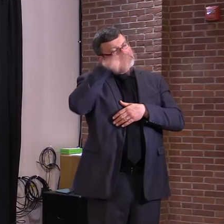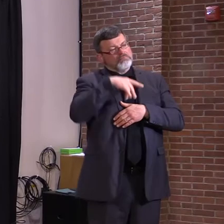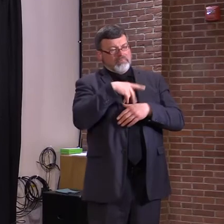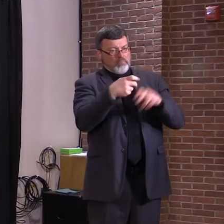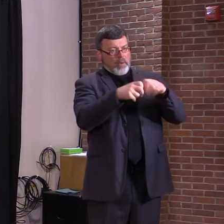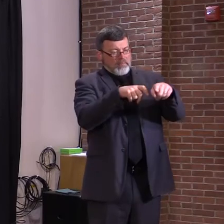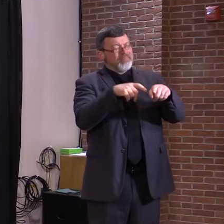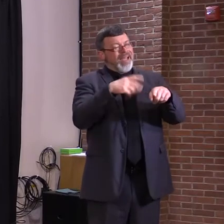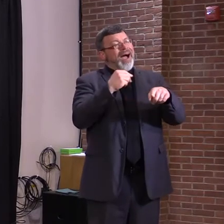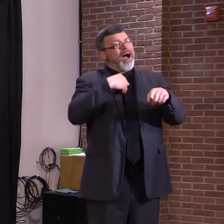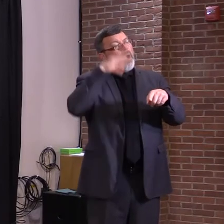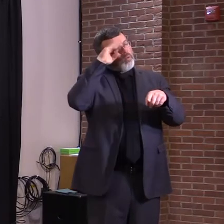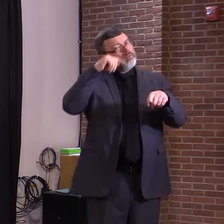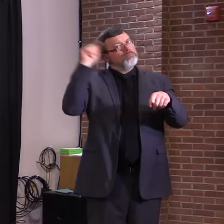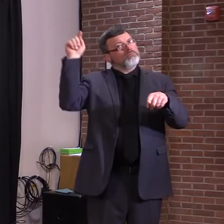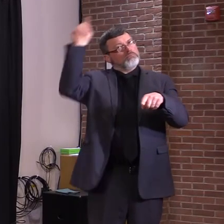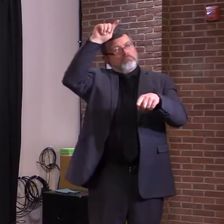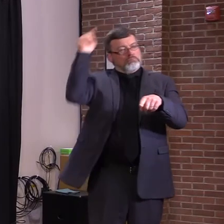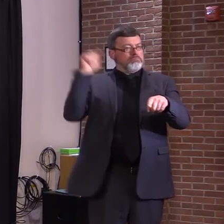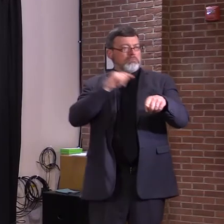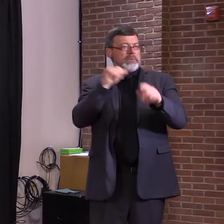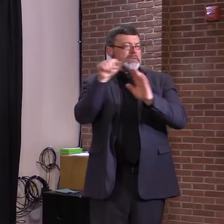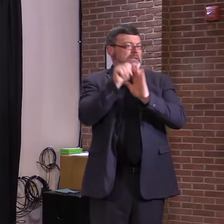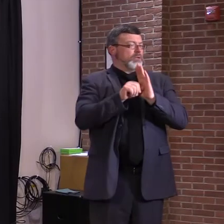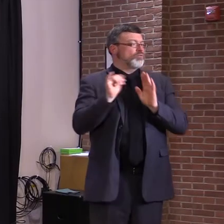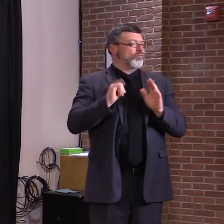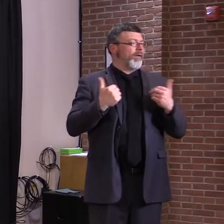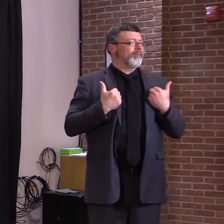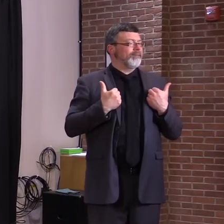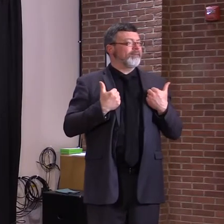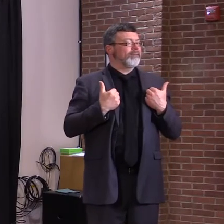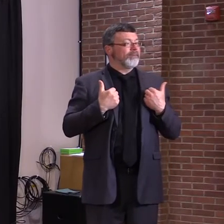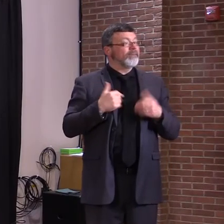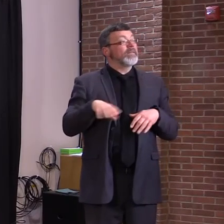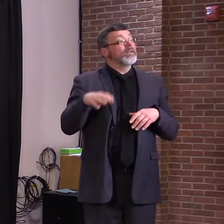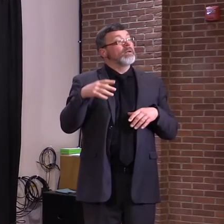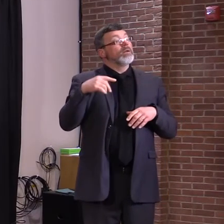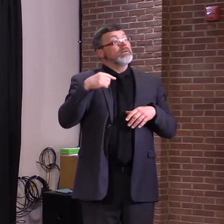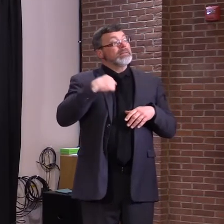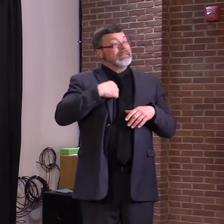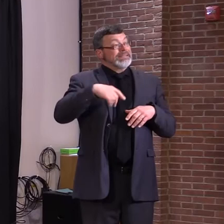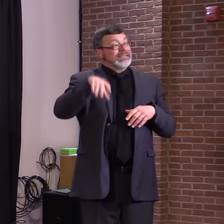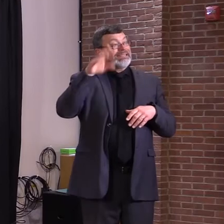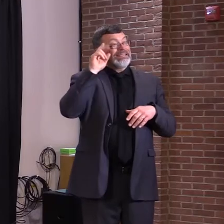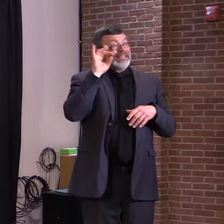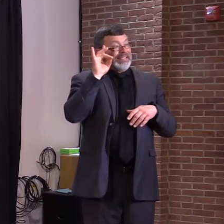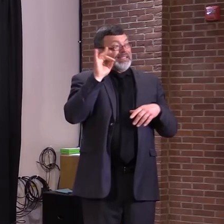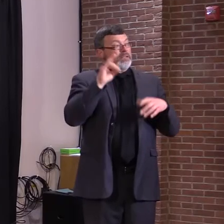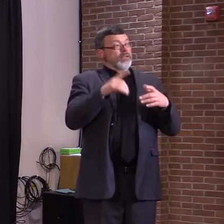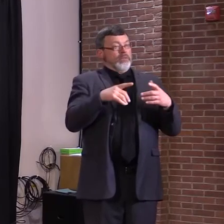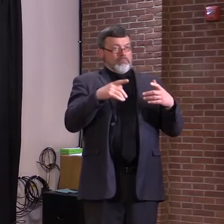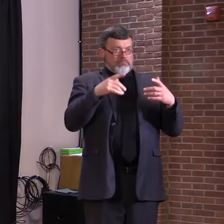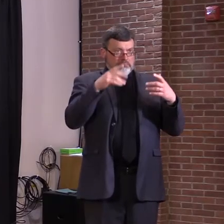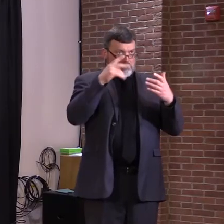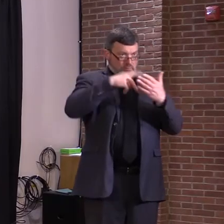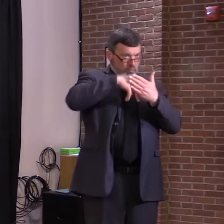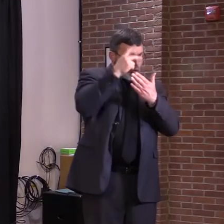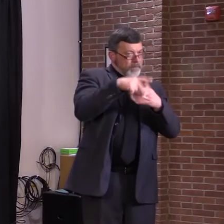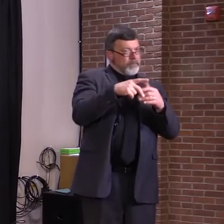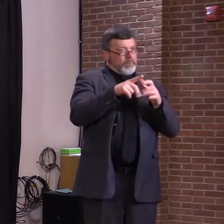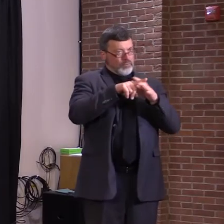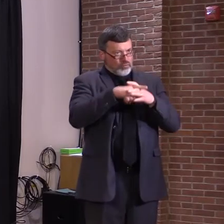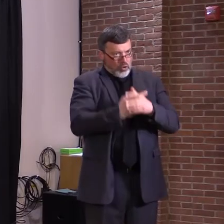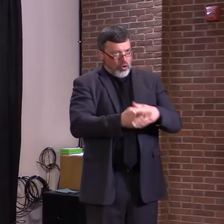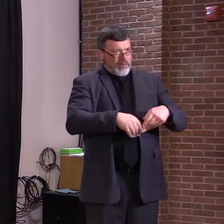We've begun the process to hand out rapid take-home tests versus reducing actual